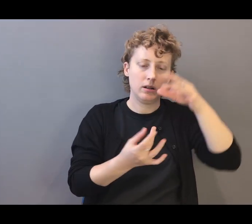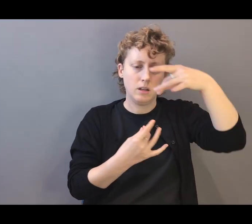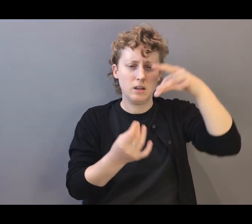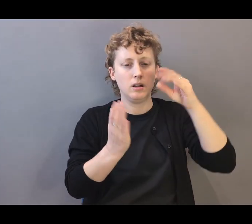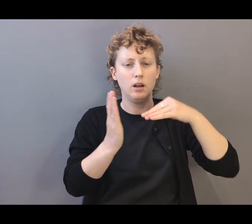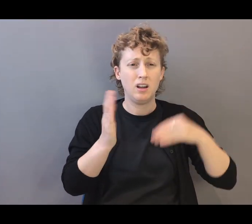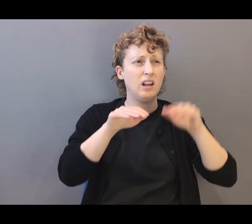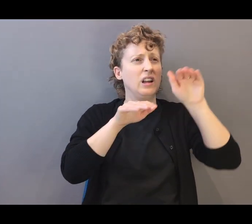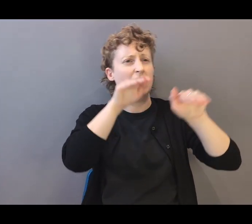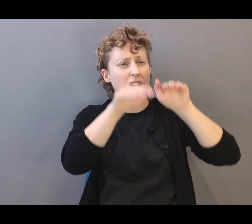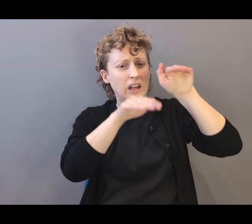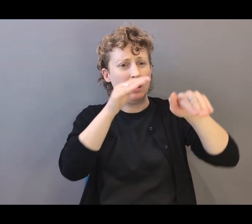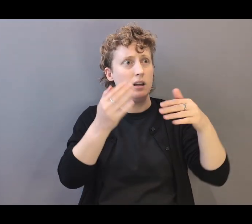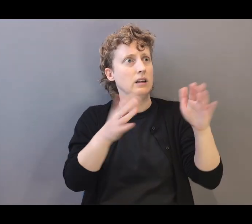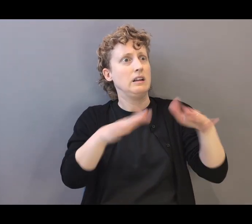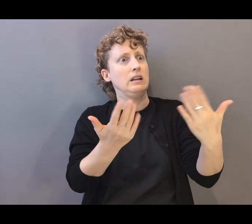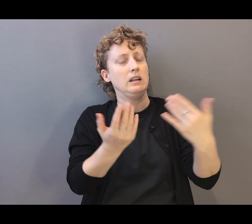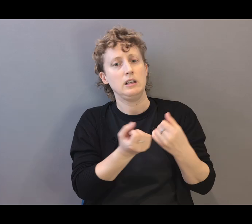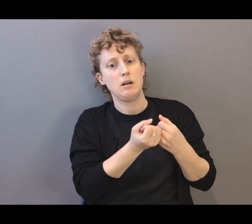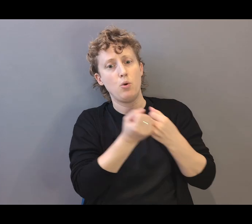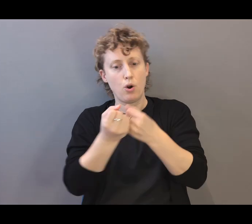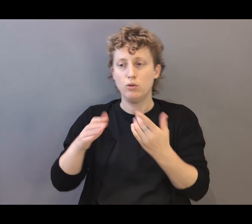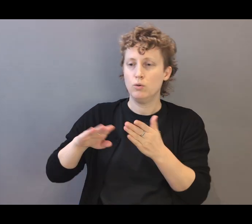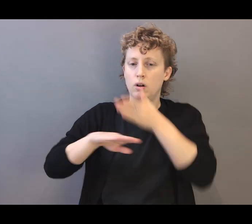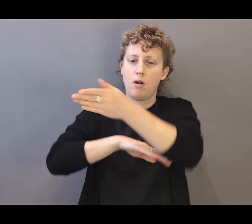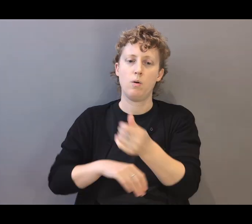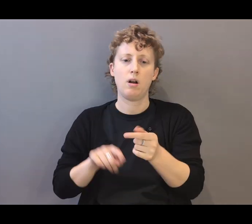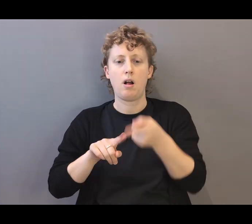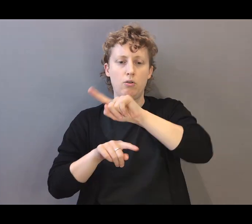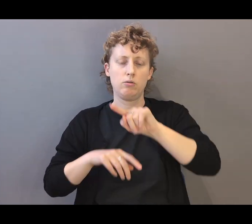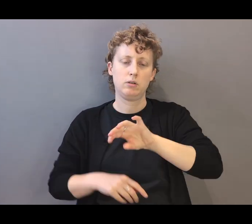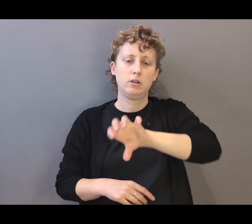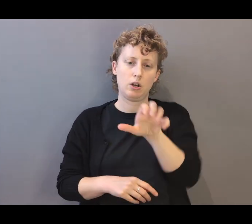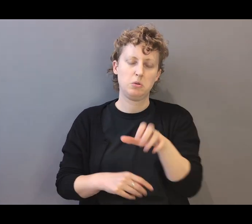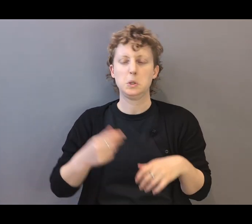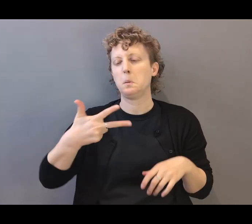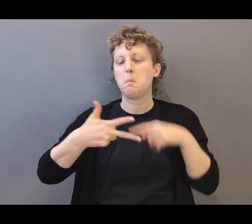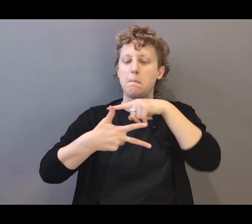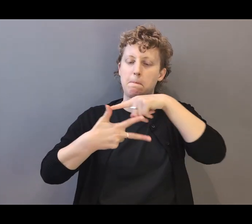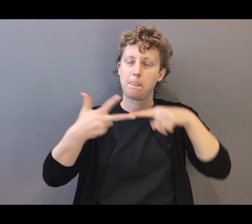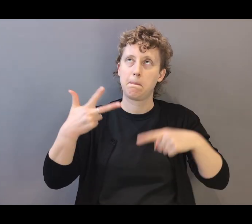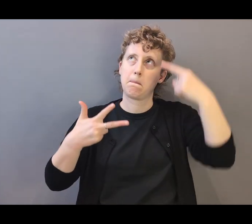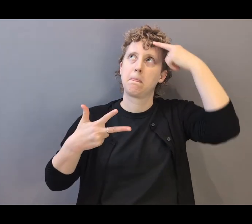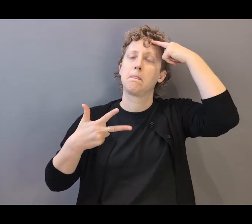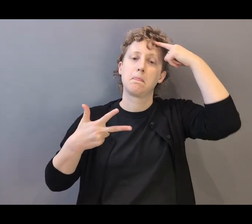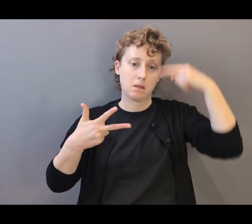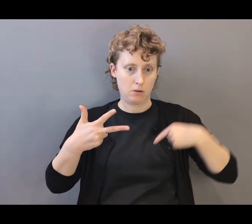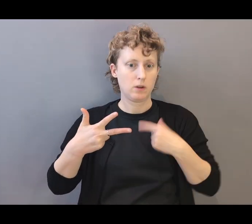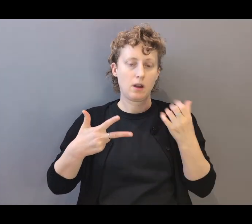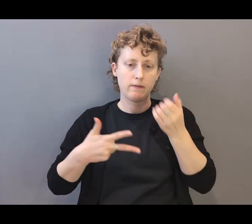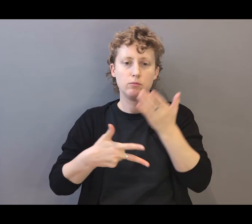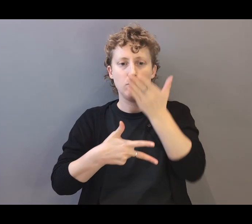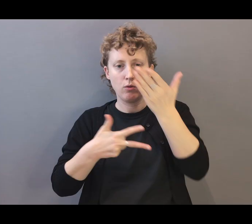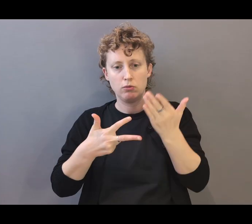most persons with disabilities need. So these are just three ideas, but that we have kind of proposals for many different